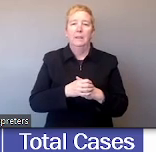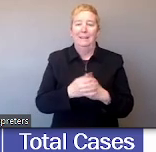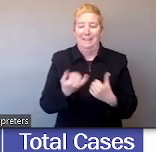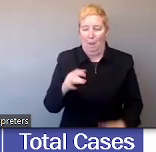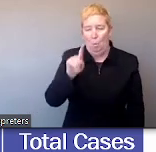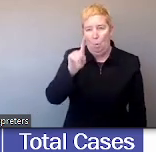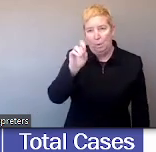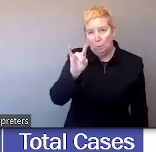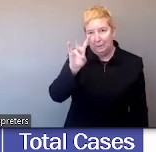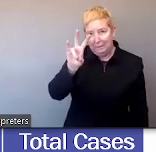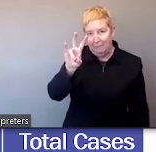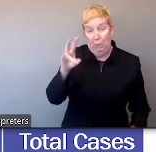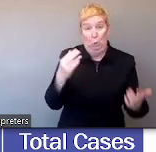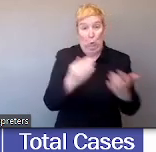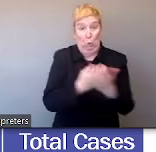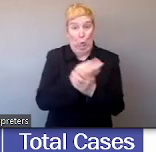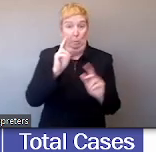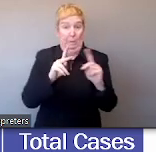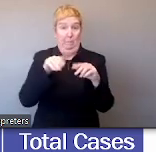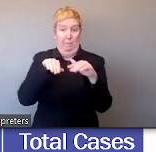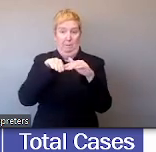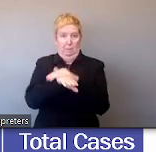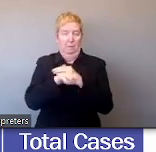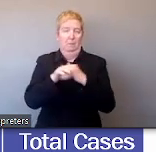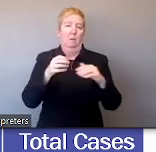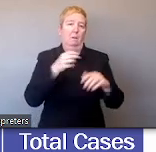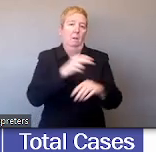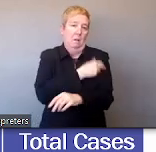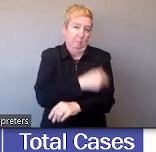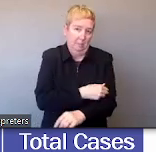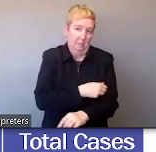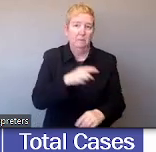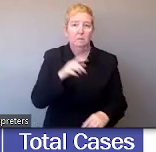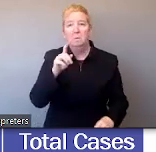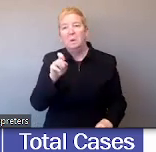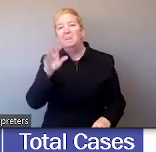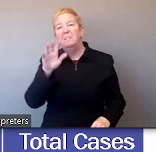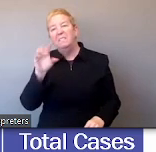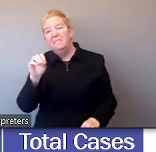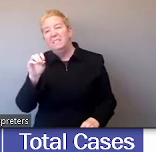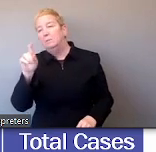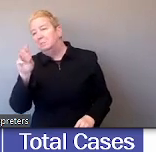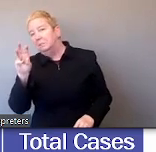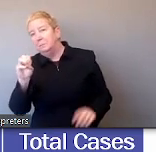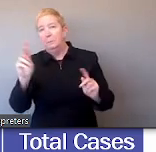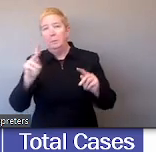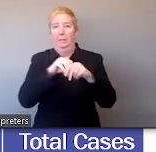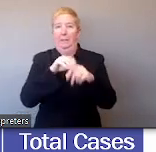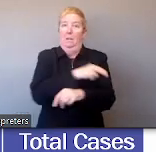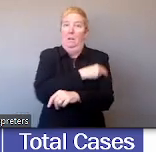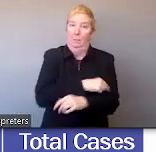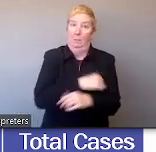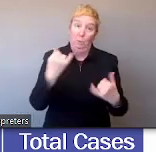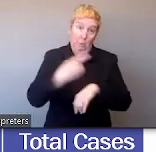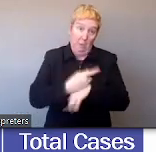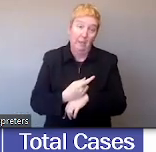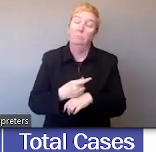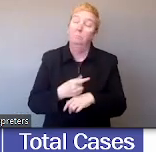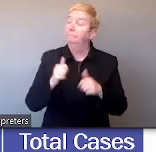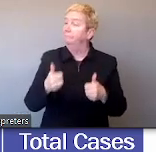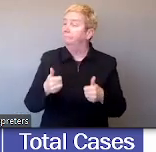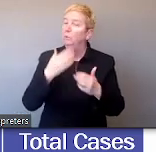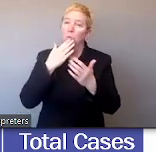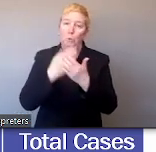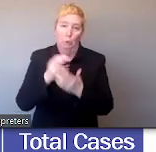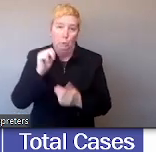new admissions, only 150, 160 people in the hospital today. And so that's also very, very good